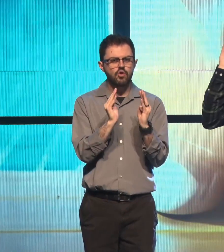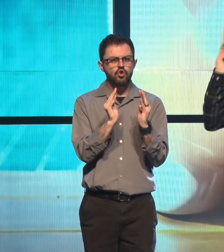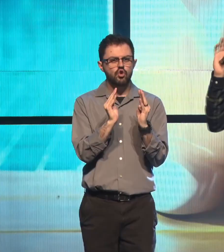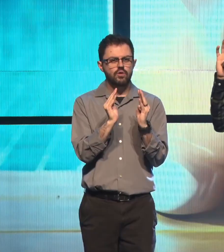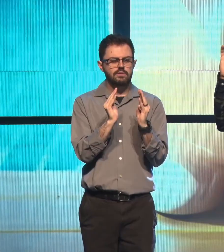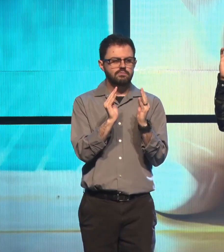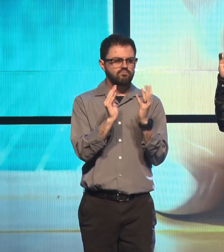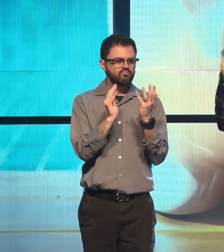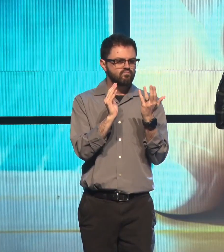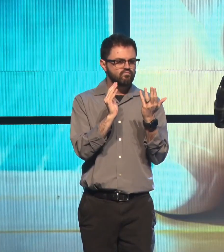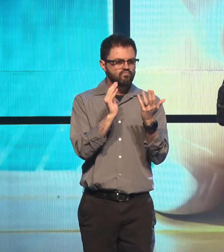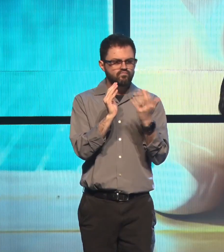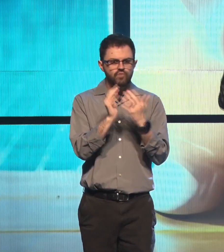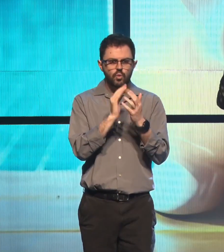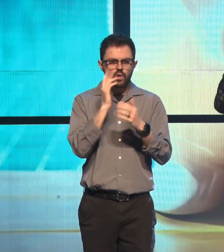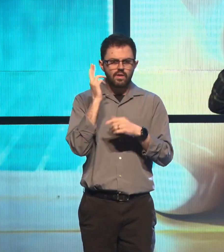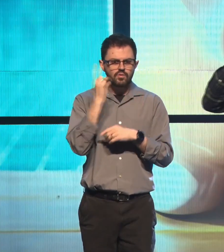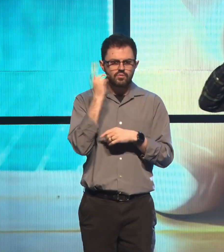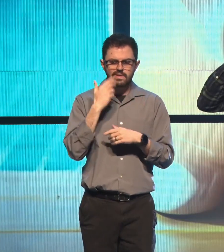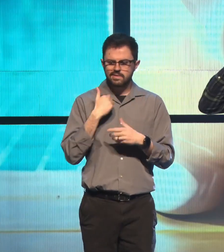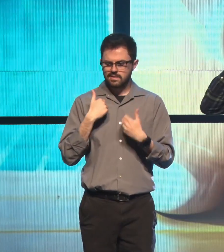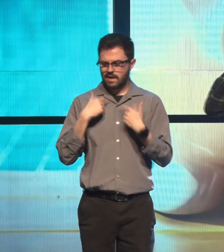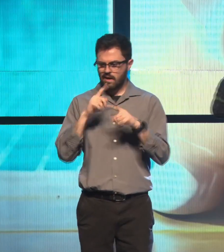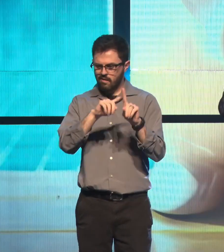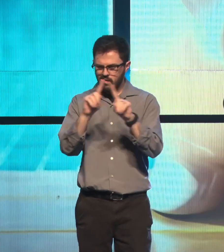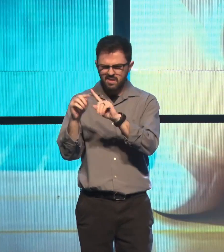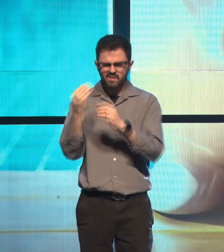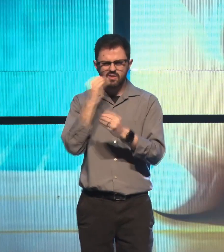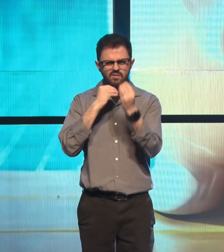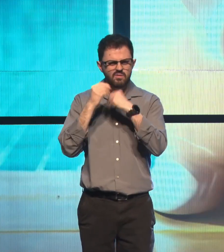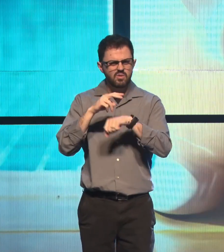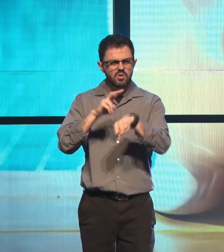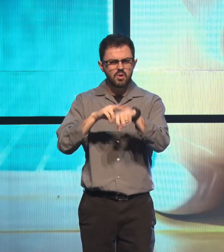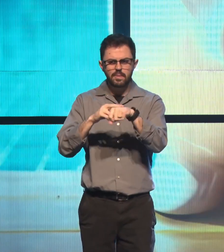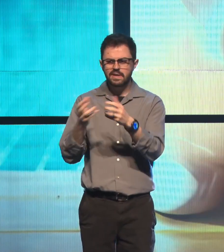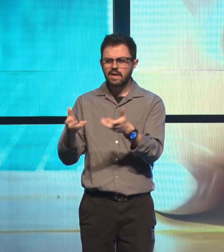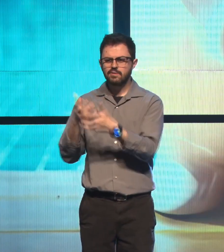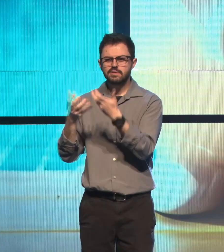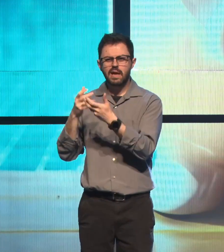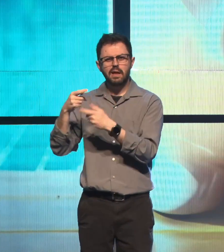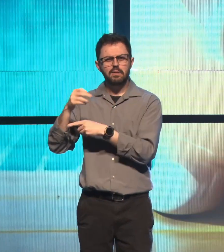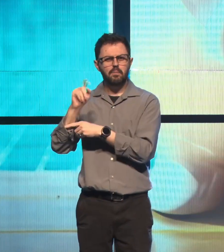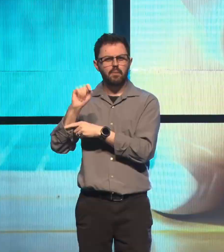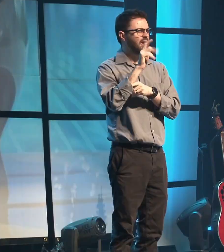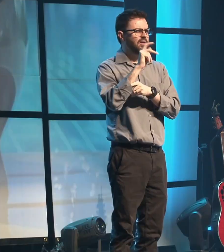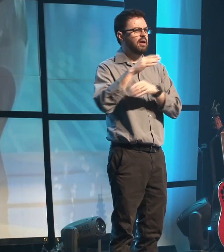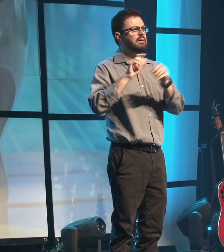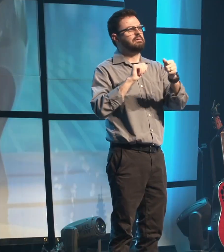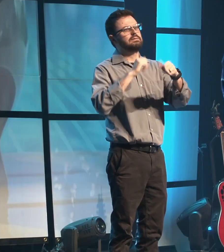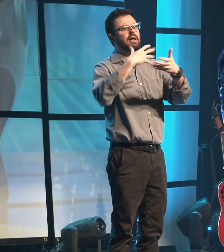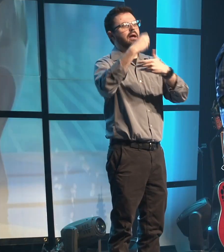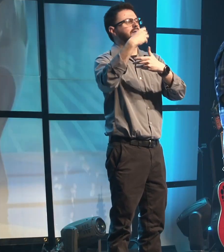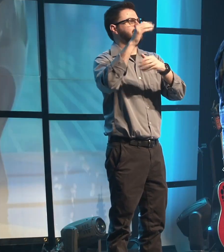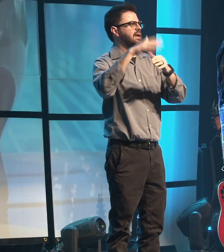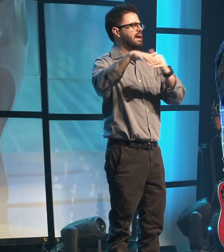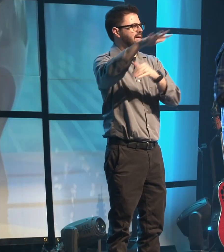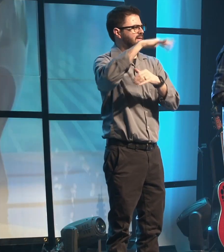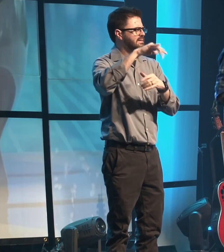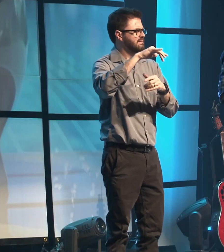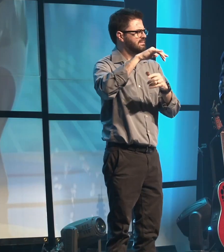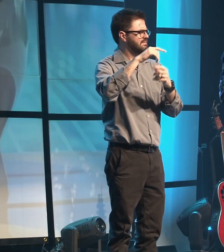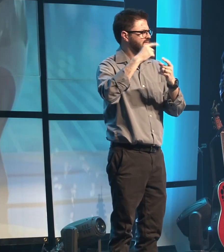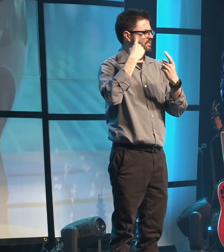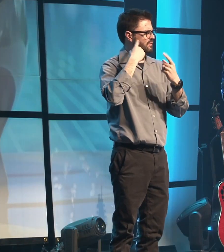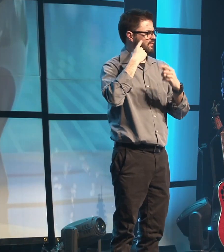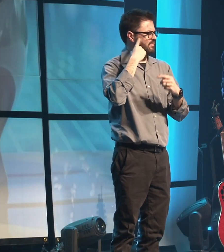for whatever reason, there's potato salad and potluck out in the foyer because that's what you do at funerals. It's very